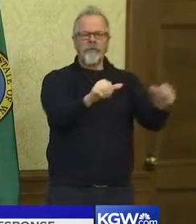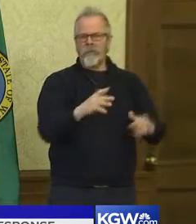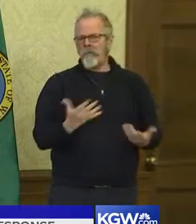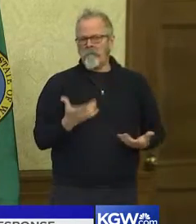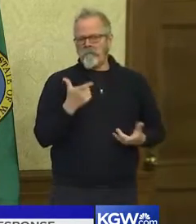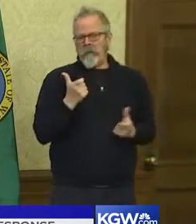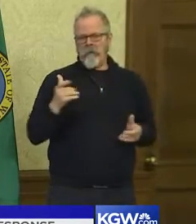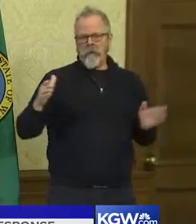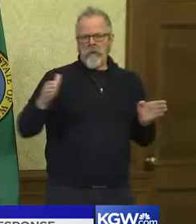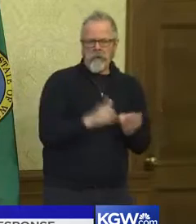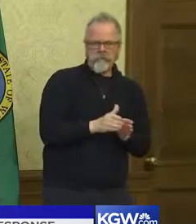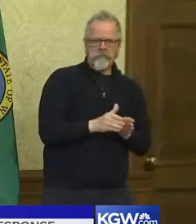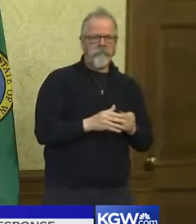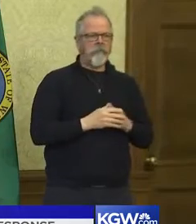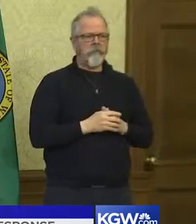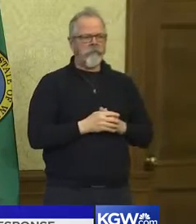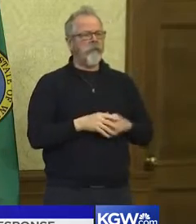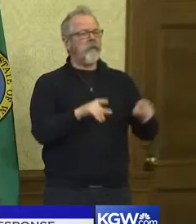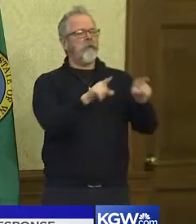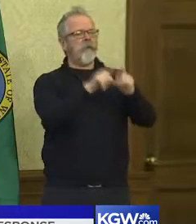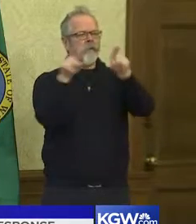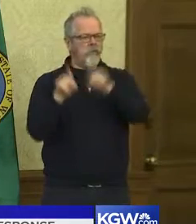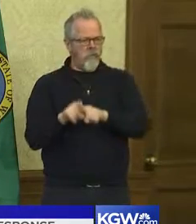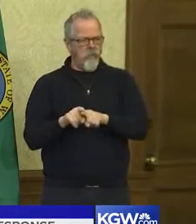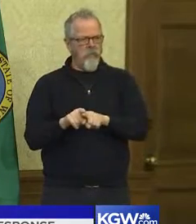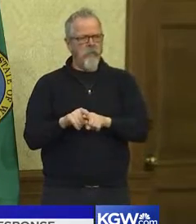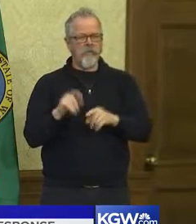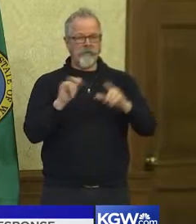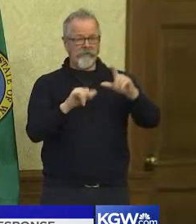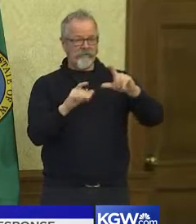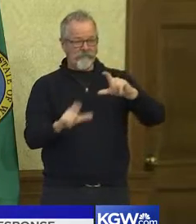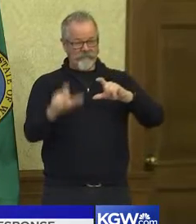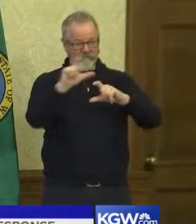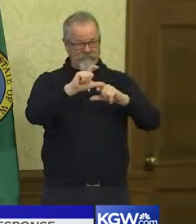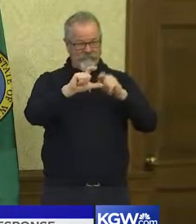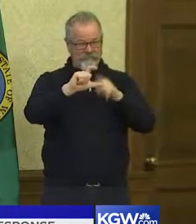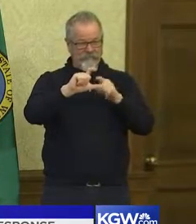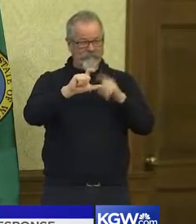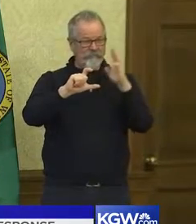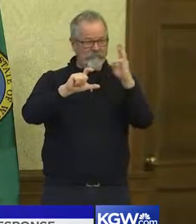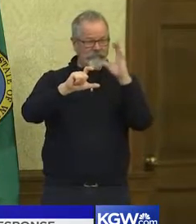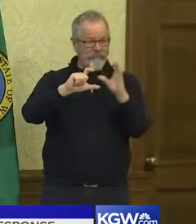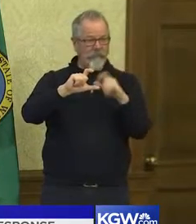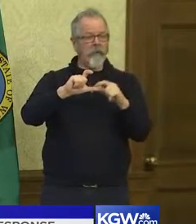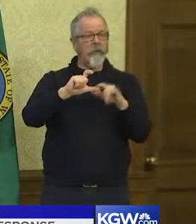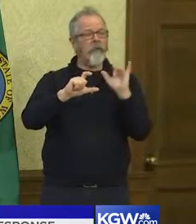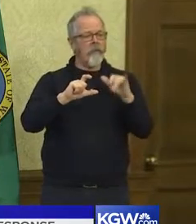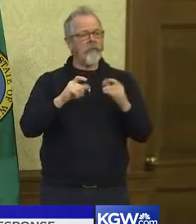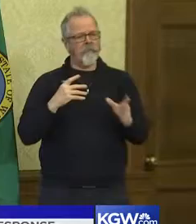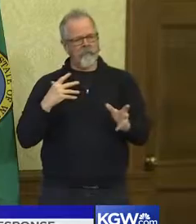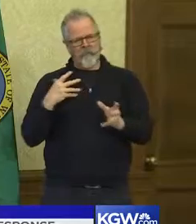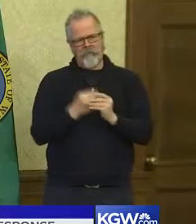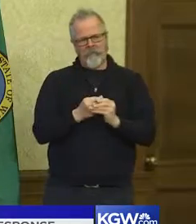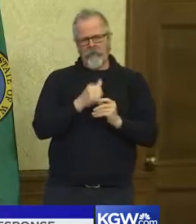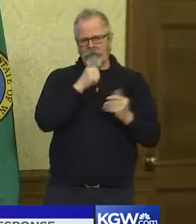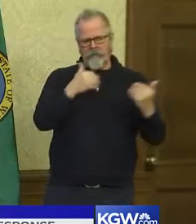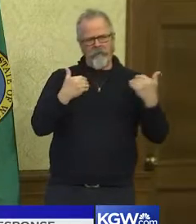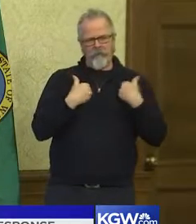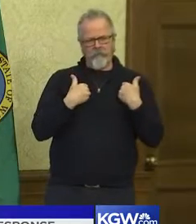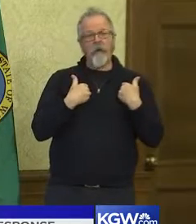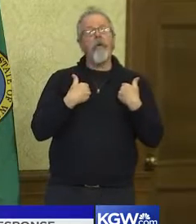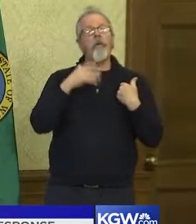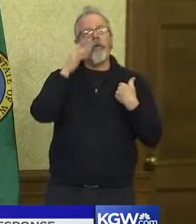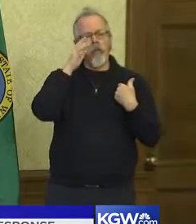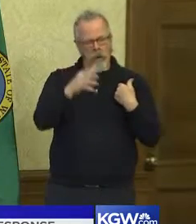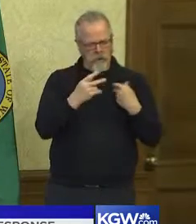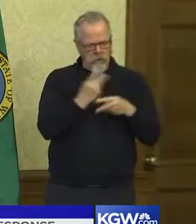date of their eligibility. People will not have to take a special action in order to bring on that additional amount. We will do